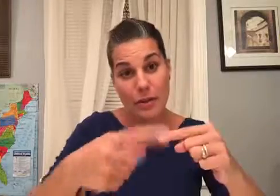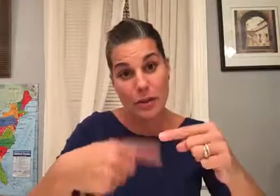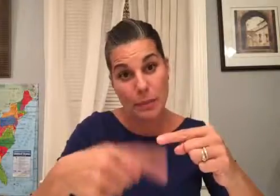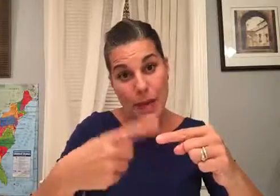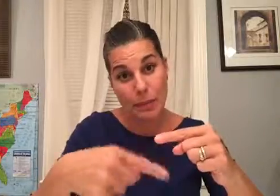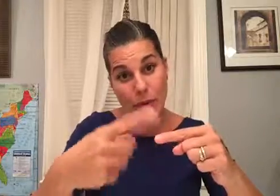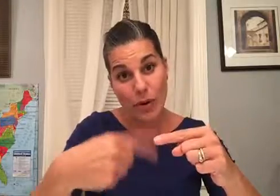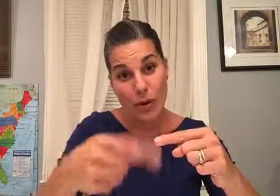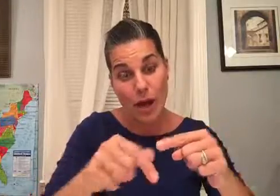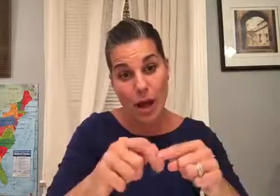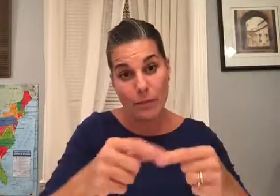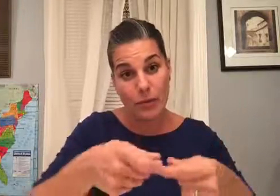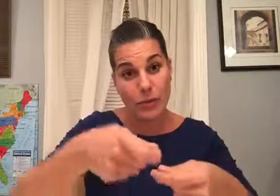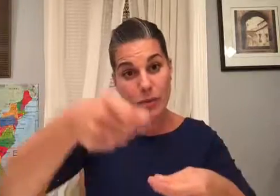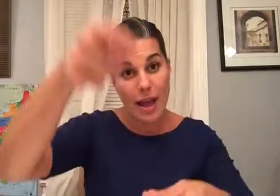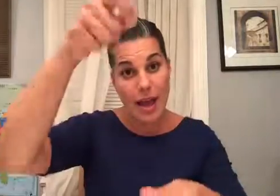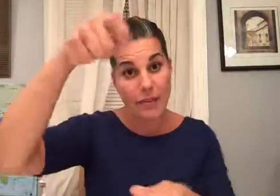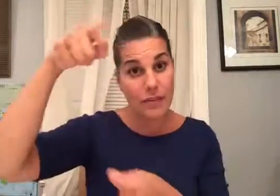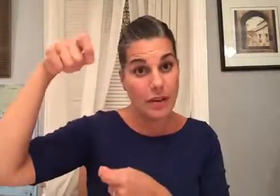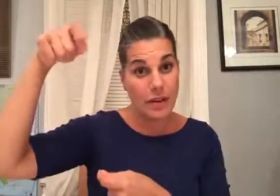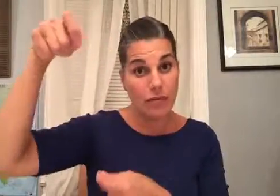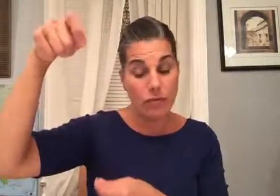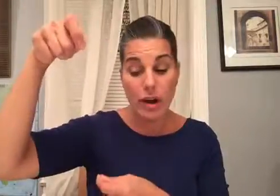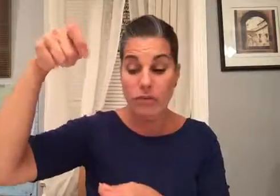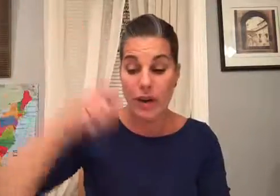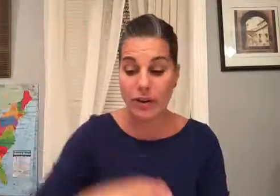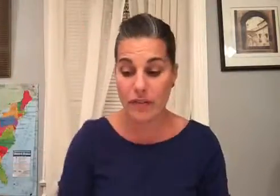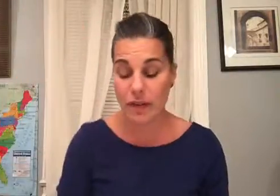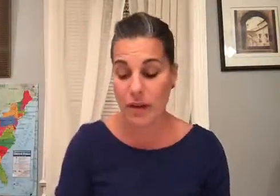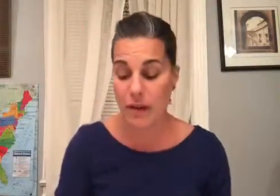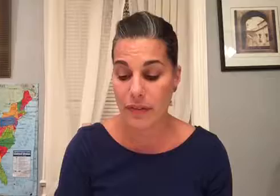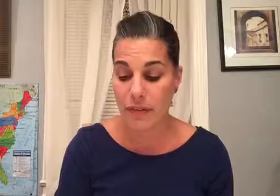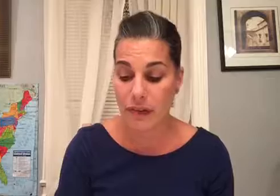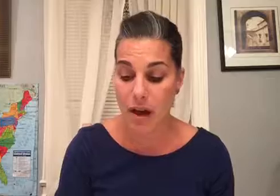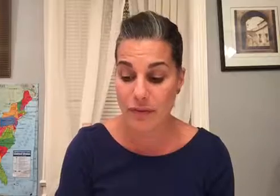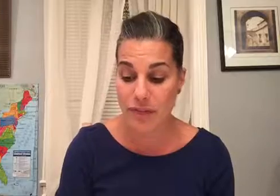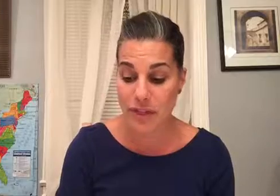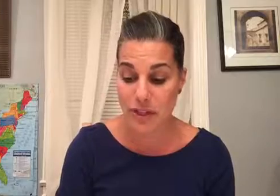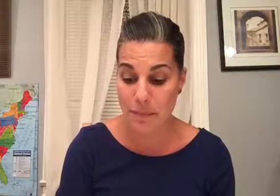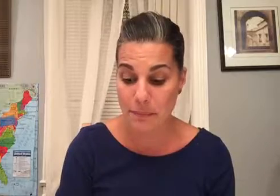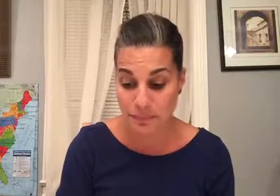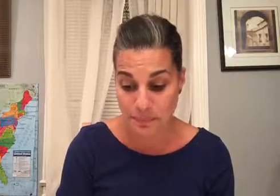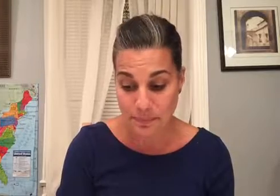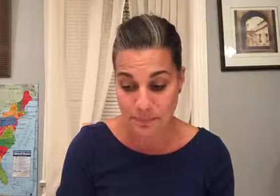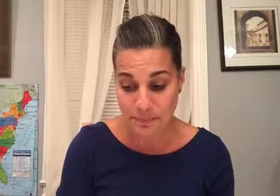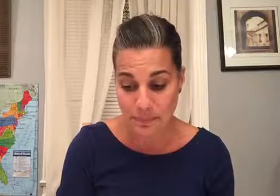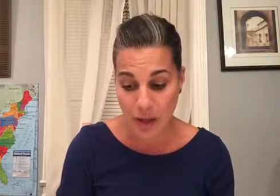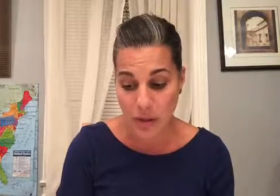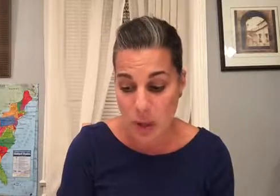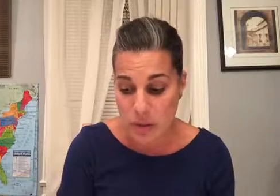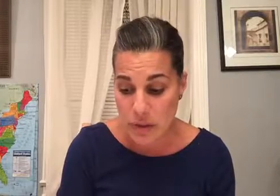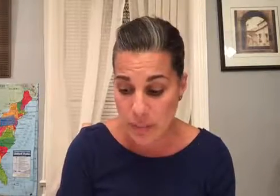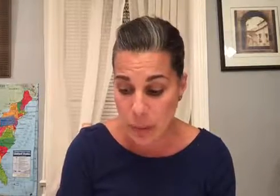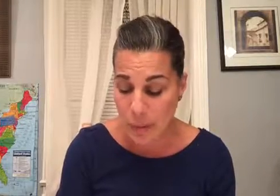there's paper for you to have the record of the conversation. We also spoke